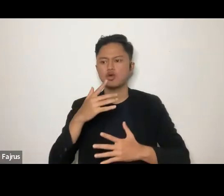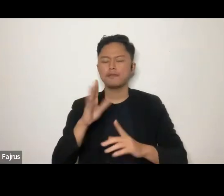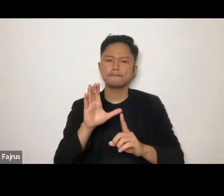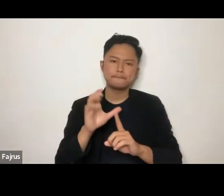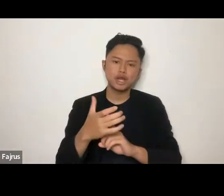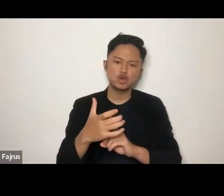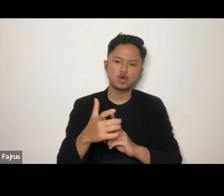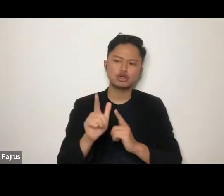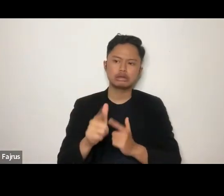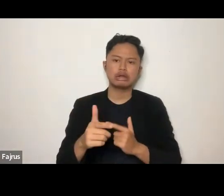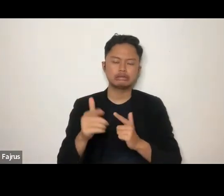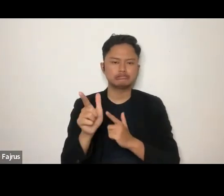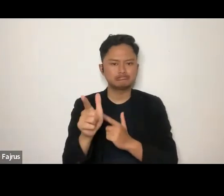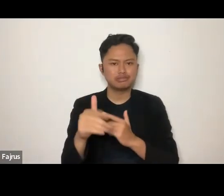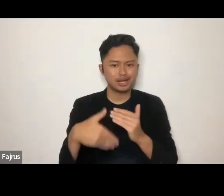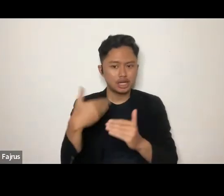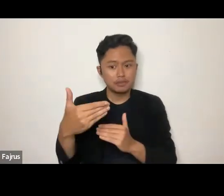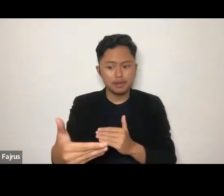also been good on